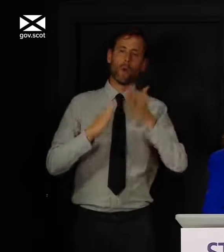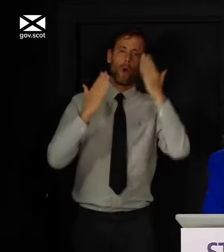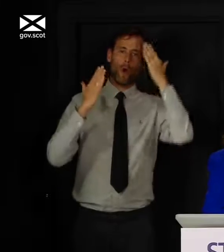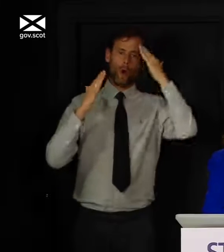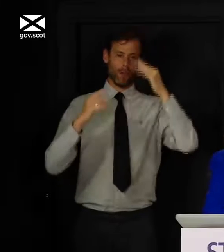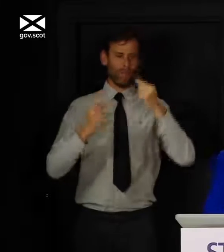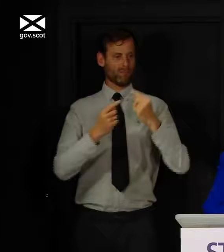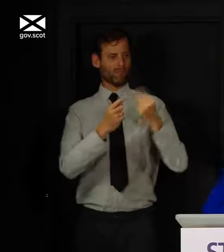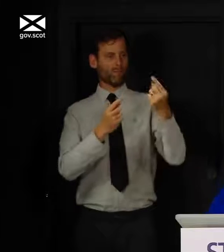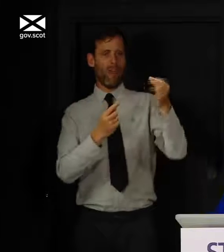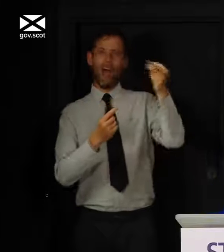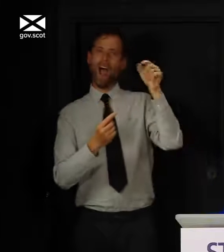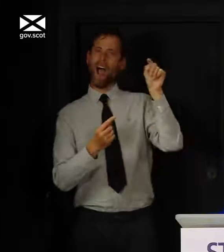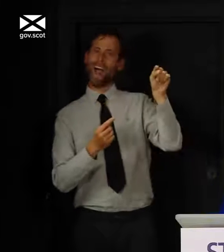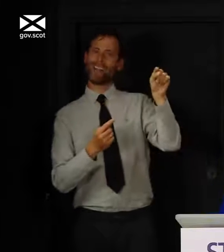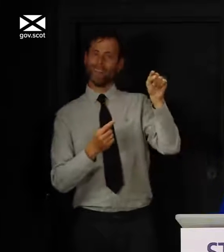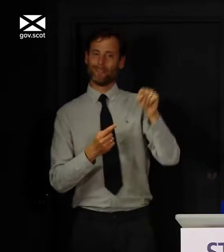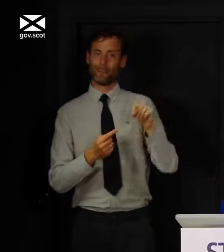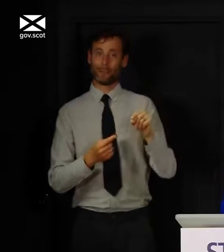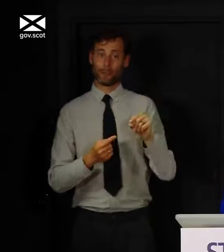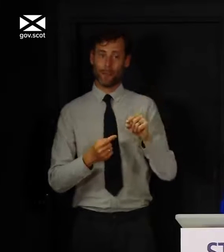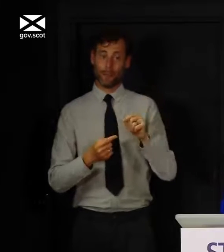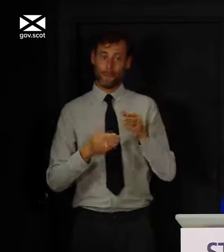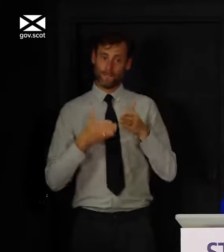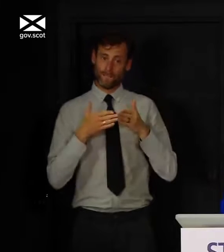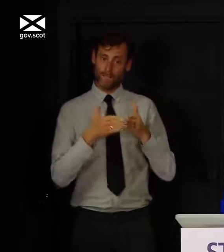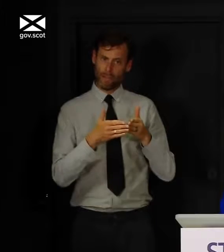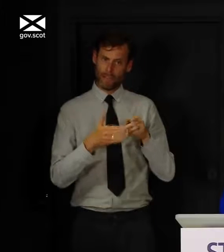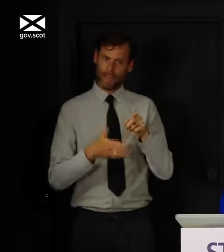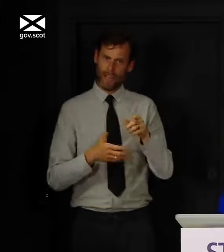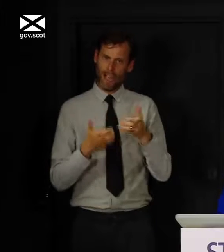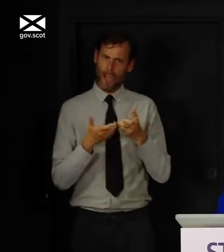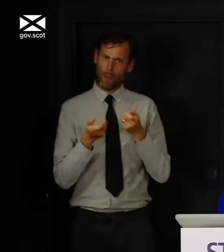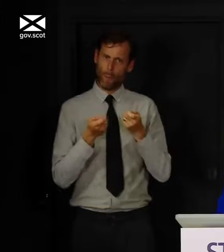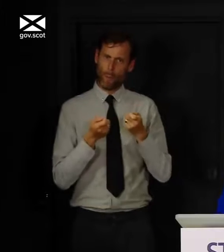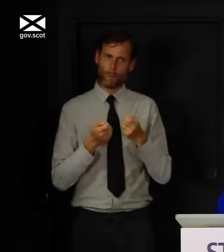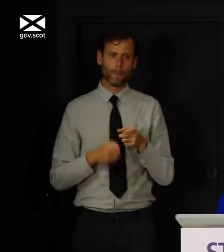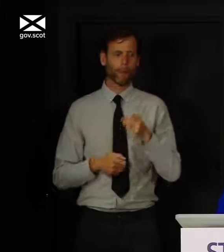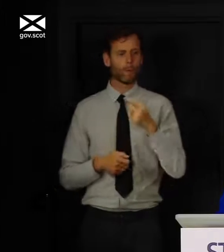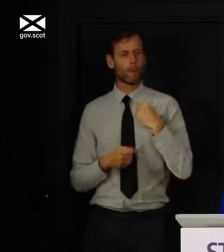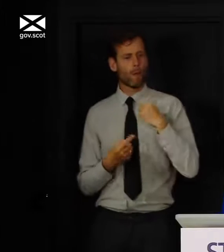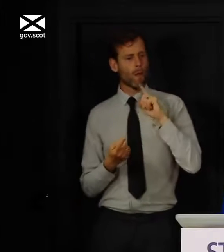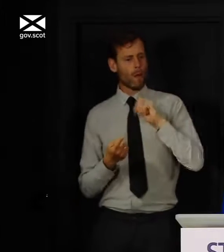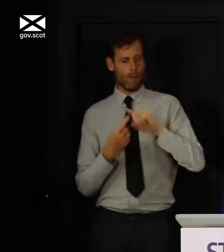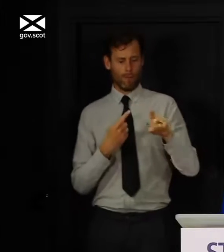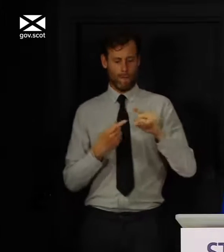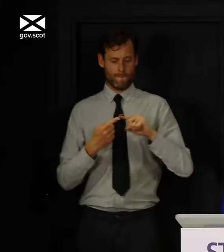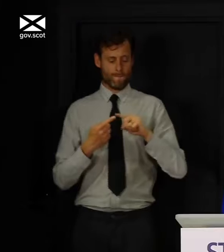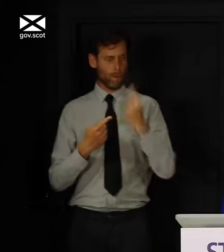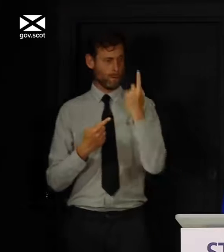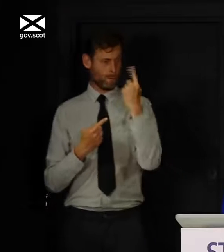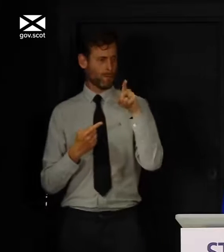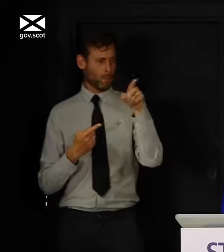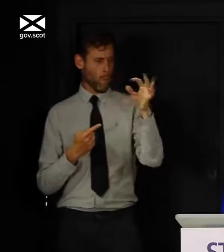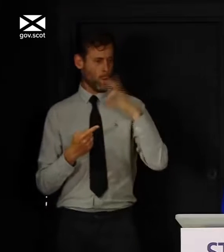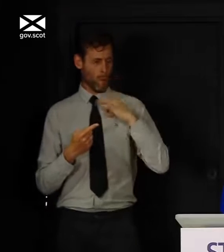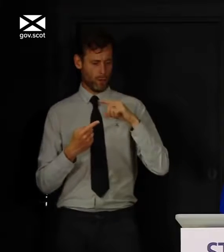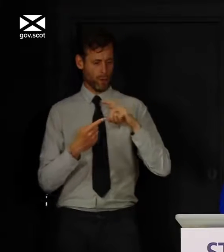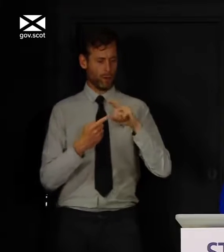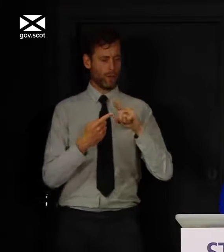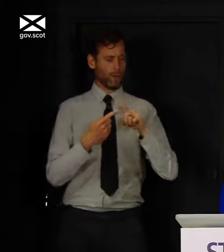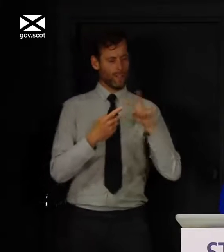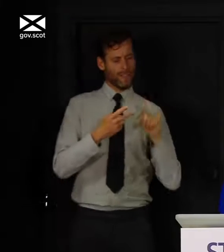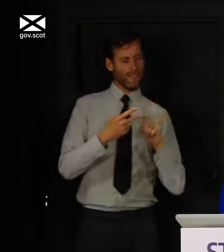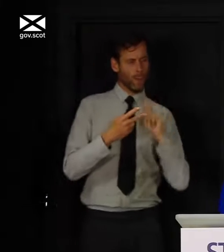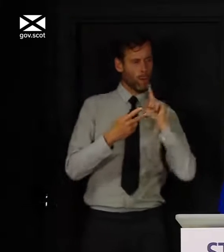Thanks very much. Let me answer that last part of your question first. Obviously, that is in terms